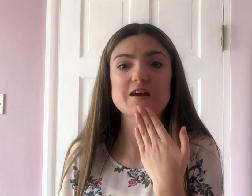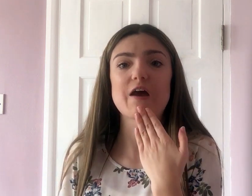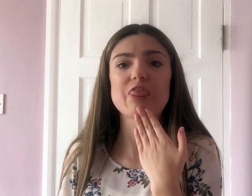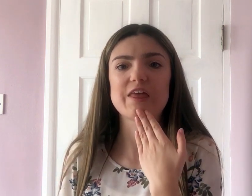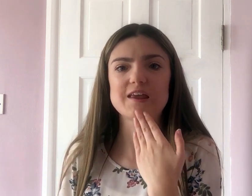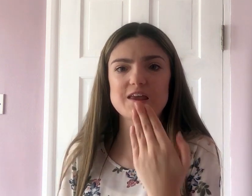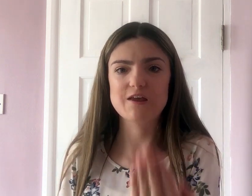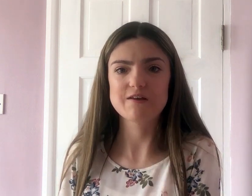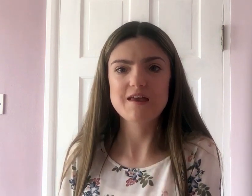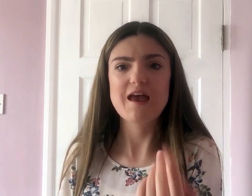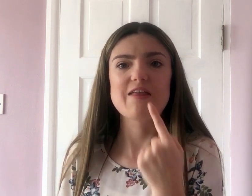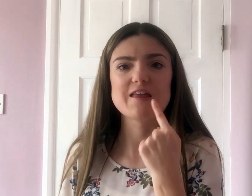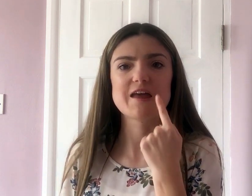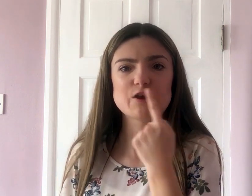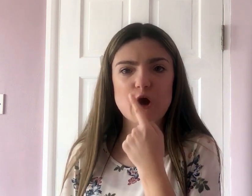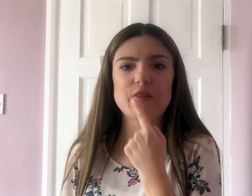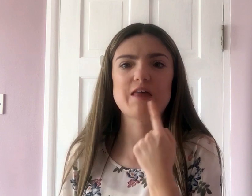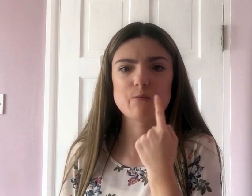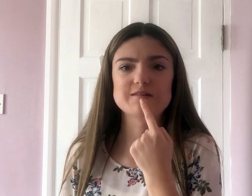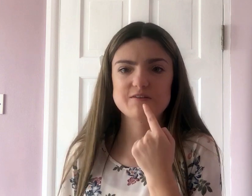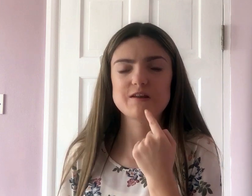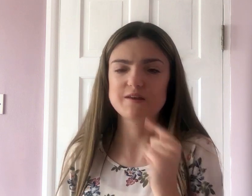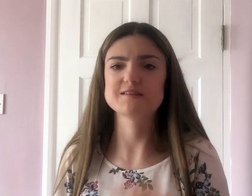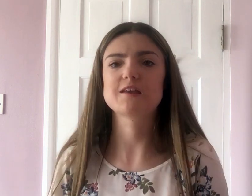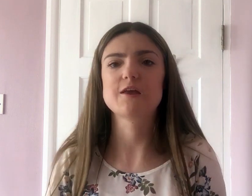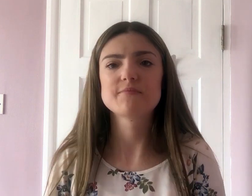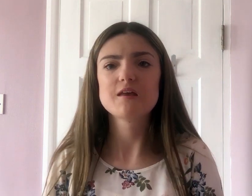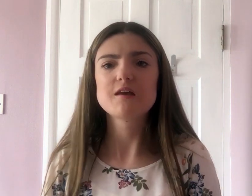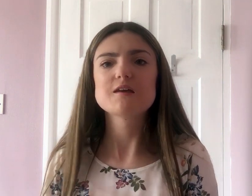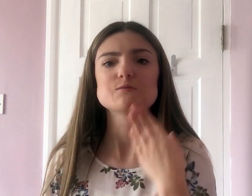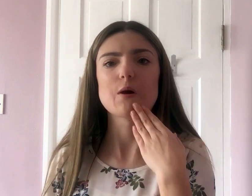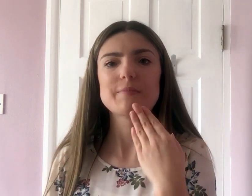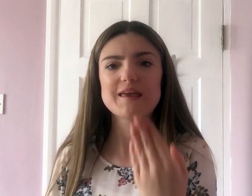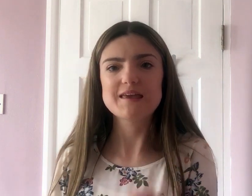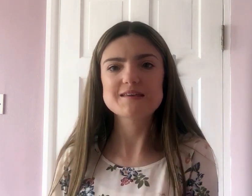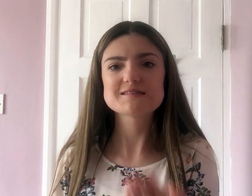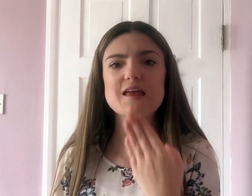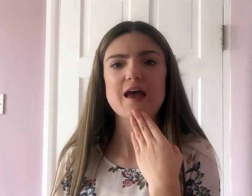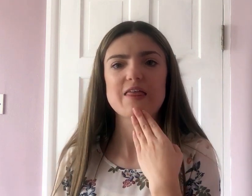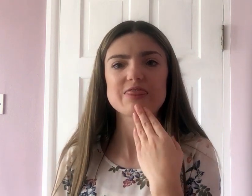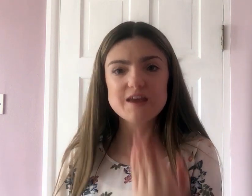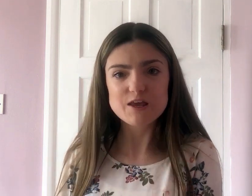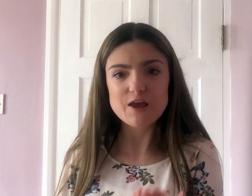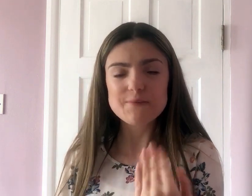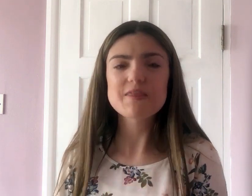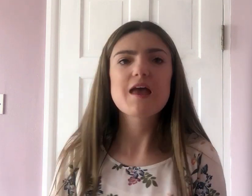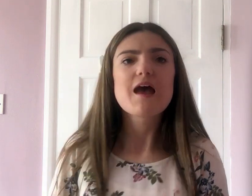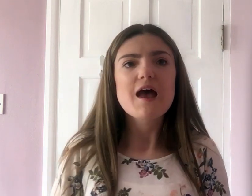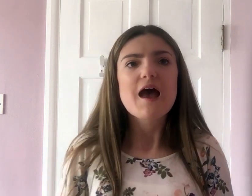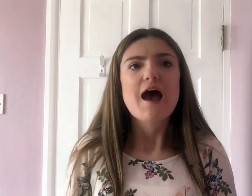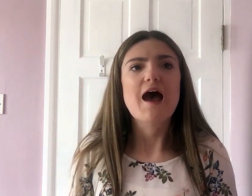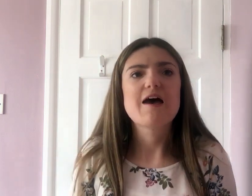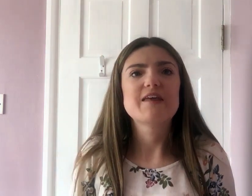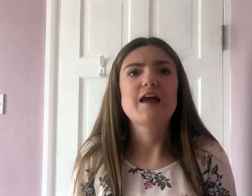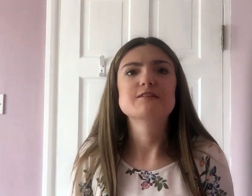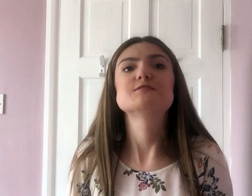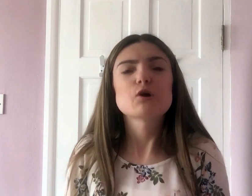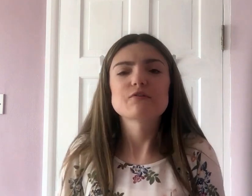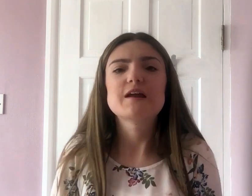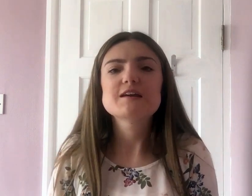out, thank you. And then they know that that one definitely means thank you. So we've got please and thank you. And then sorry as well,